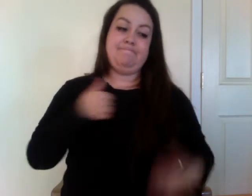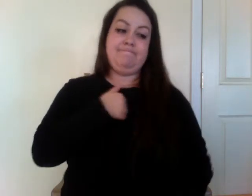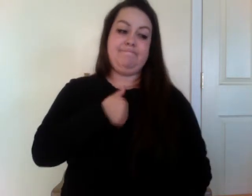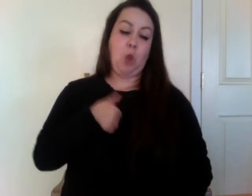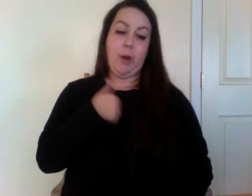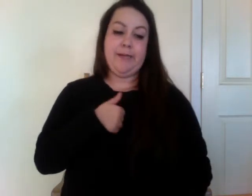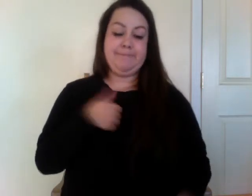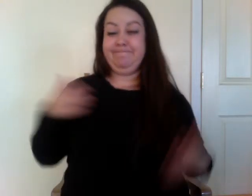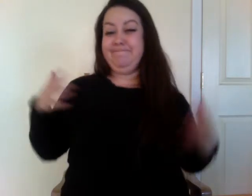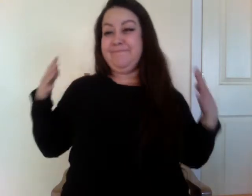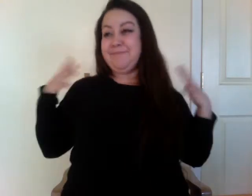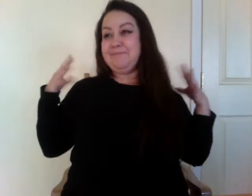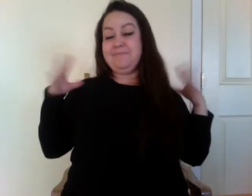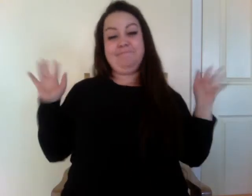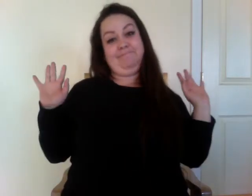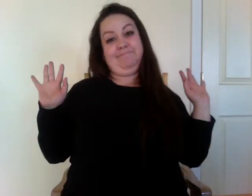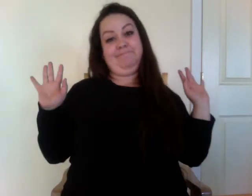parent and the student.